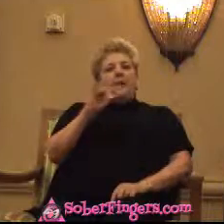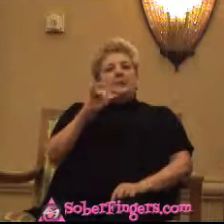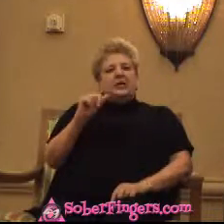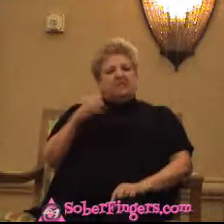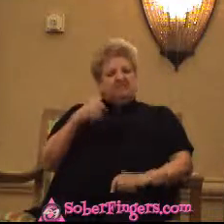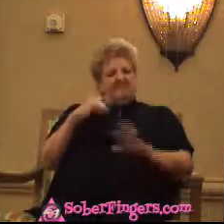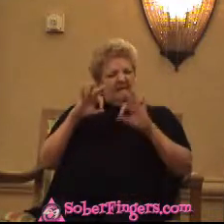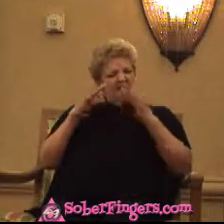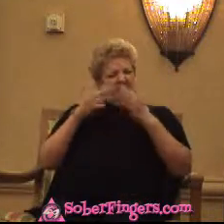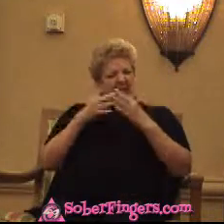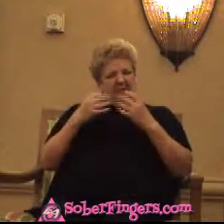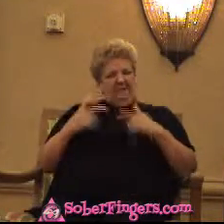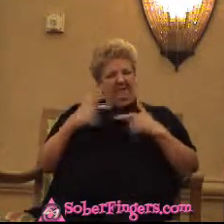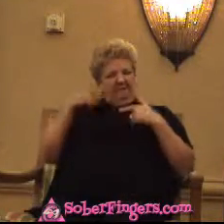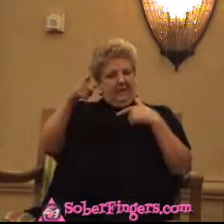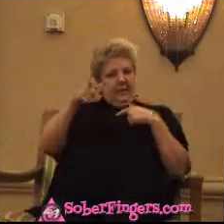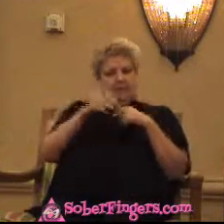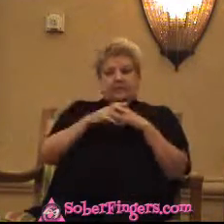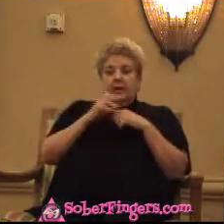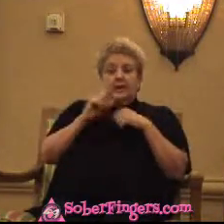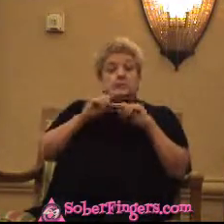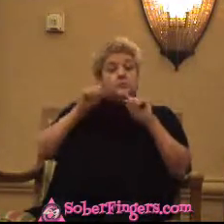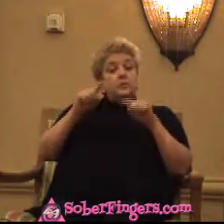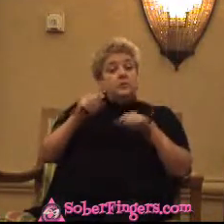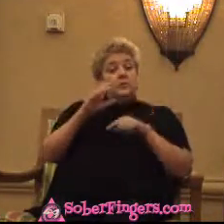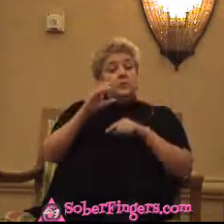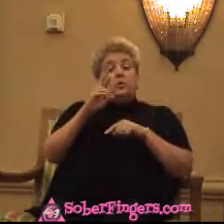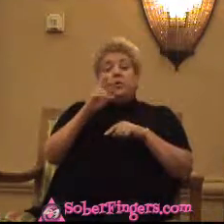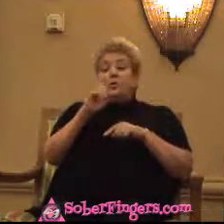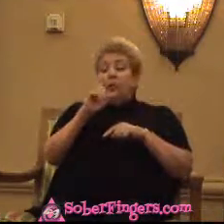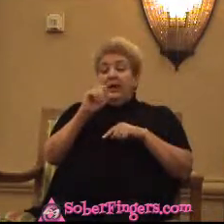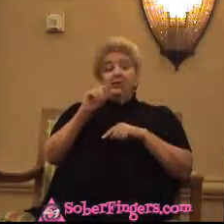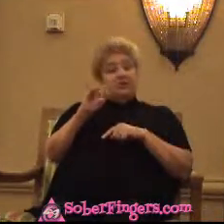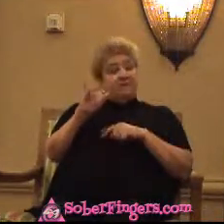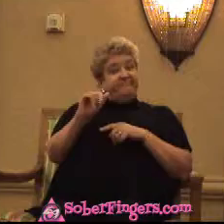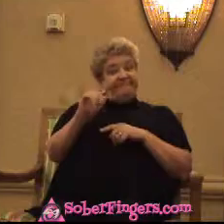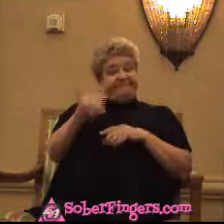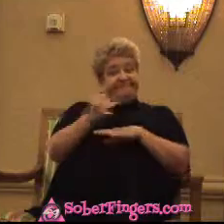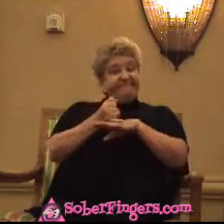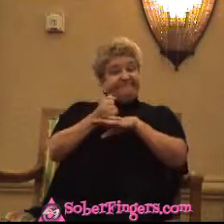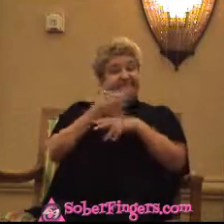Sea. So we went to Croatia to visit our family, and I got a call at 3 in the morning